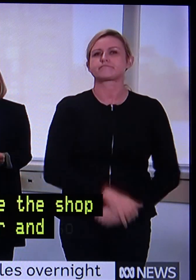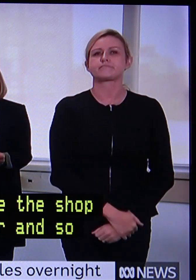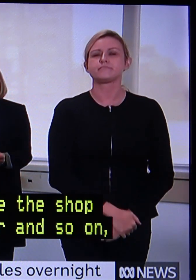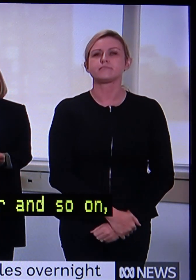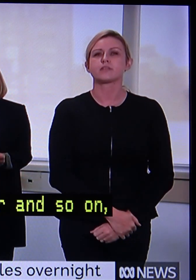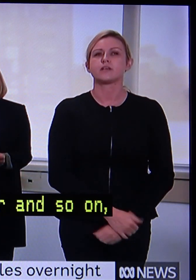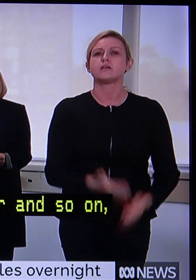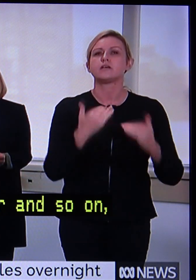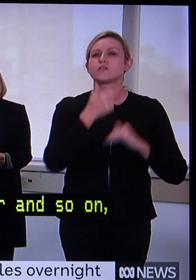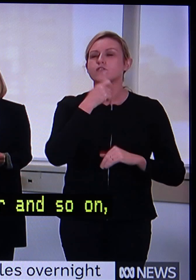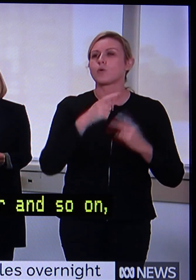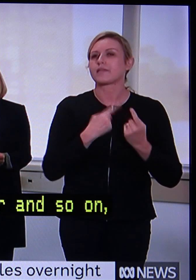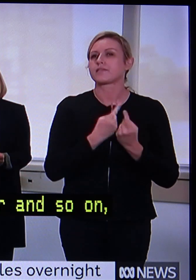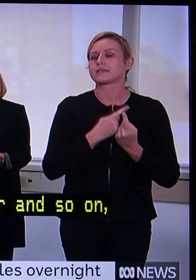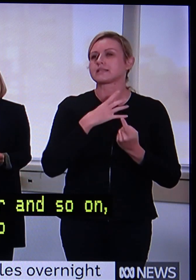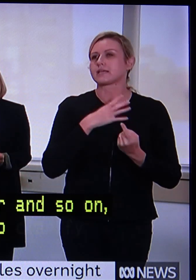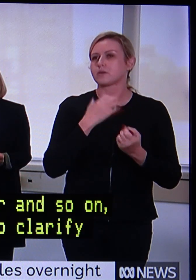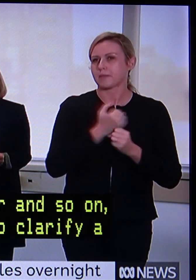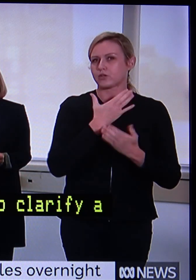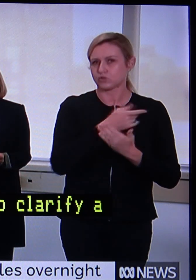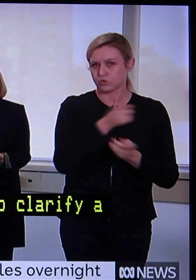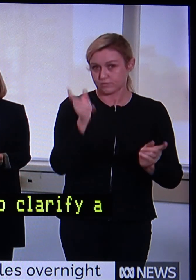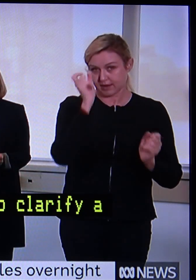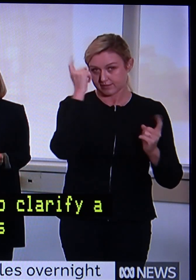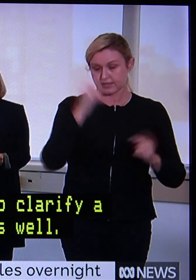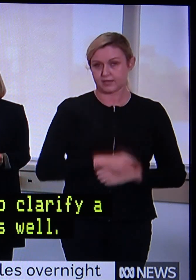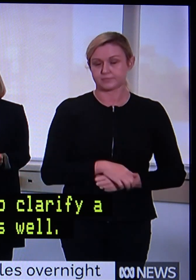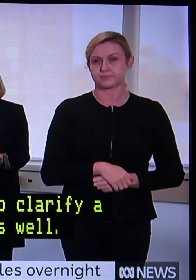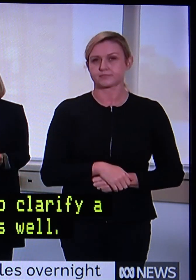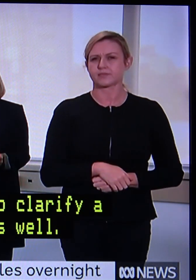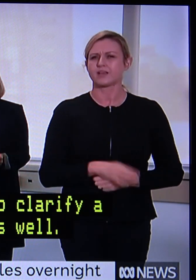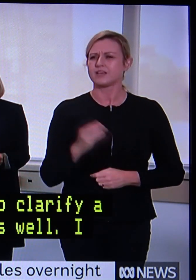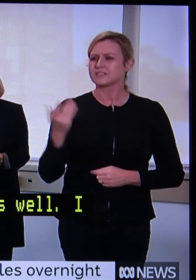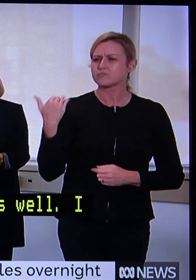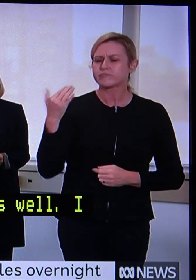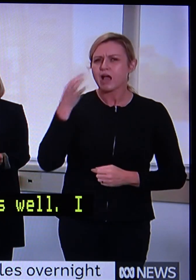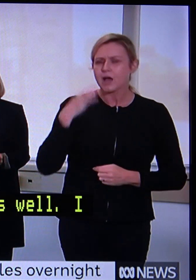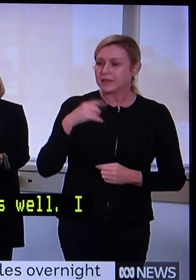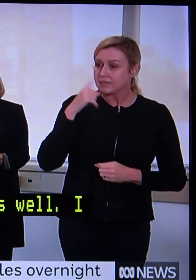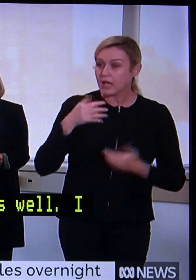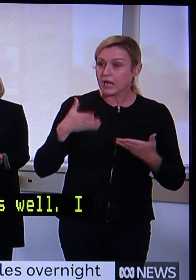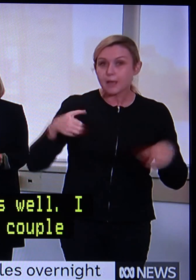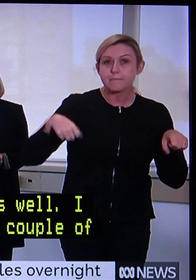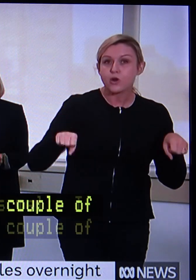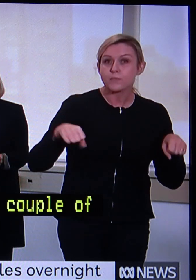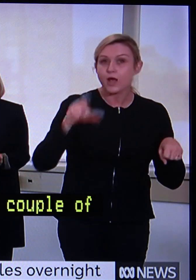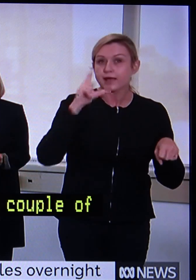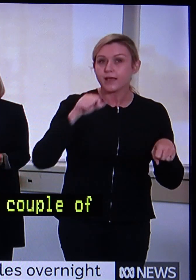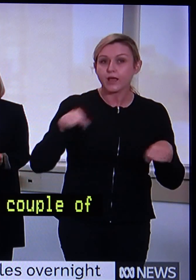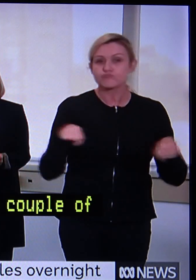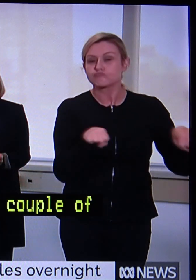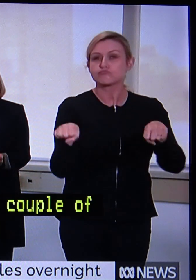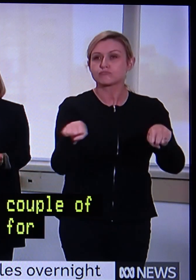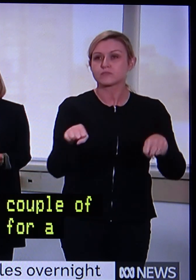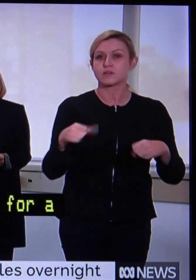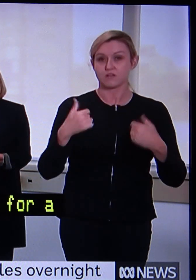issues too. I was asked again yesterday by a couple of folks whether you could go for a motorbike ride. It seems there's a lot of people with motorbikes, which I didn't realise.